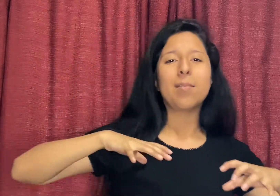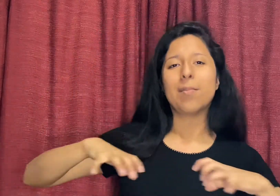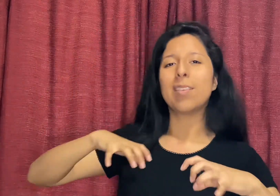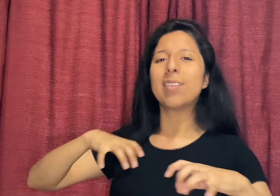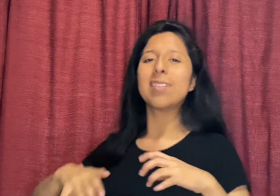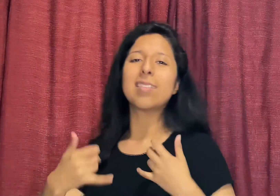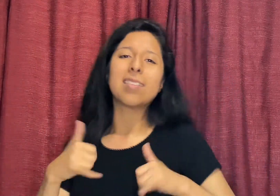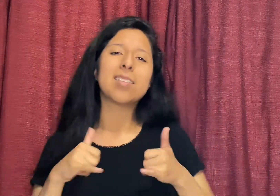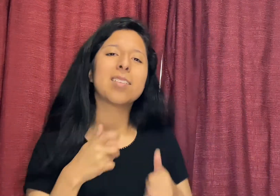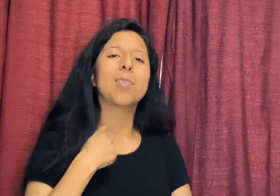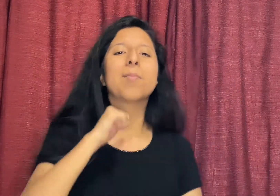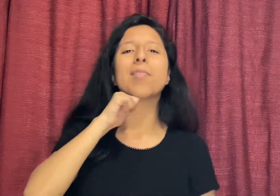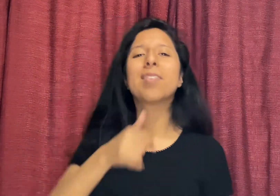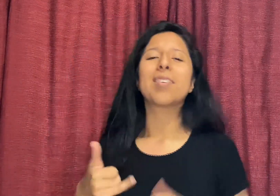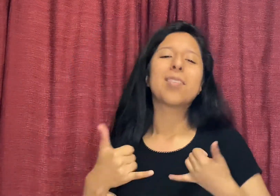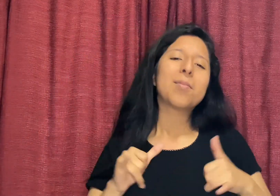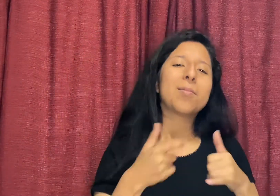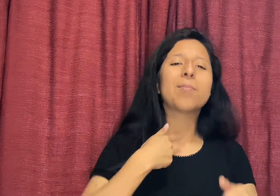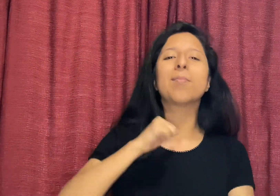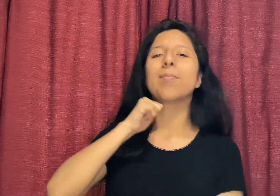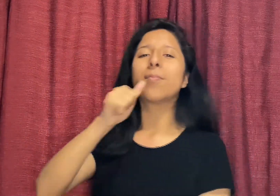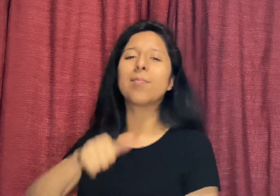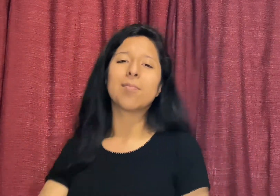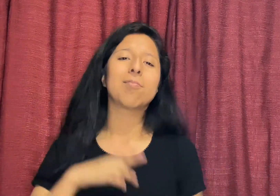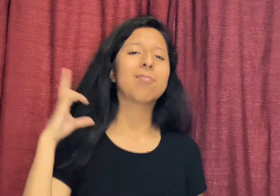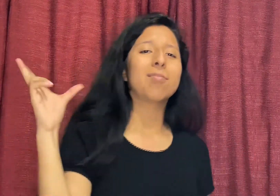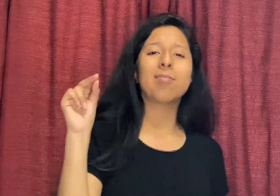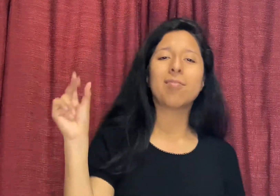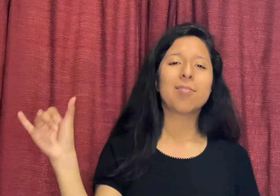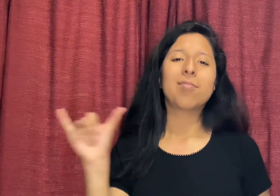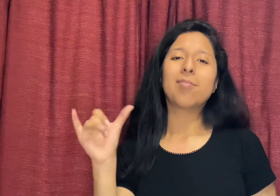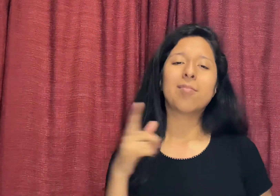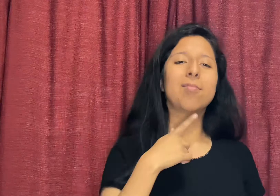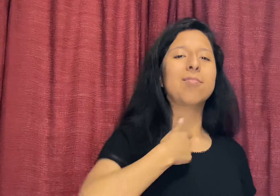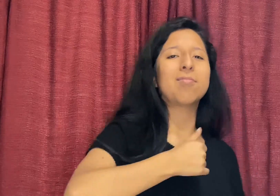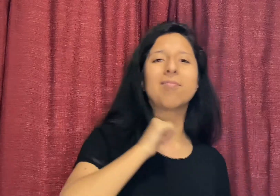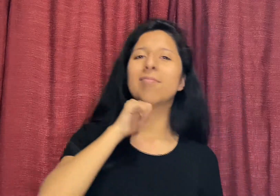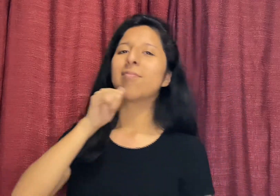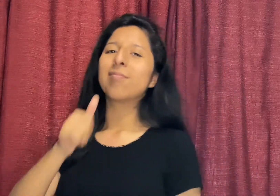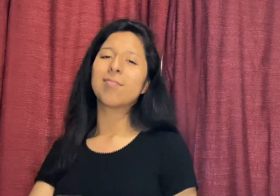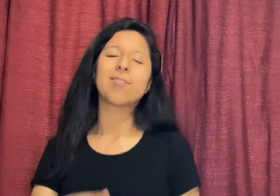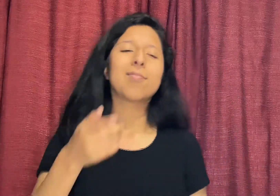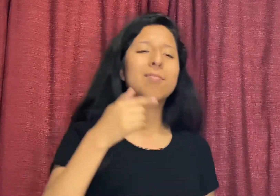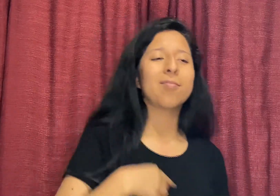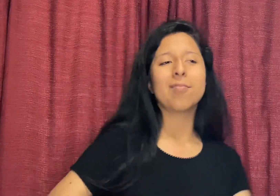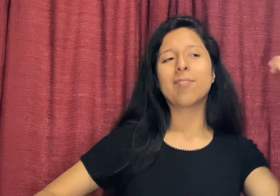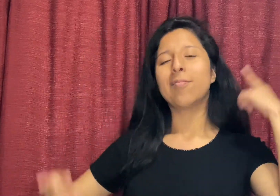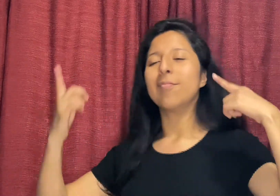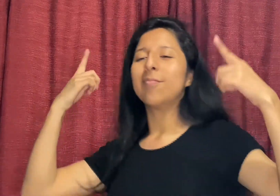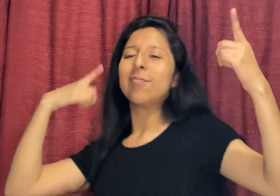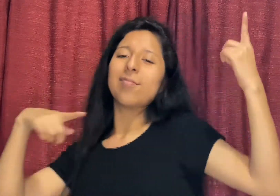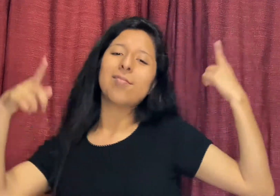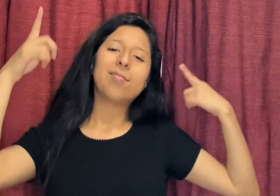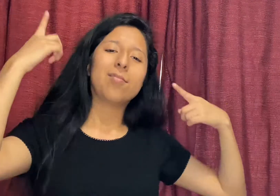be tamed, I'm not gonna play, not gonna play. Oh no, I ain't like that, fuck him, I'm a